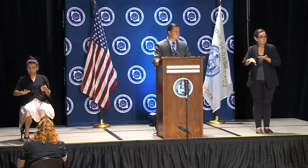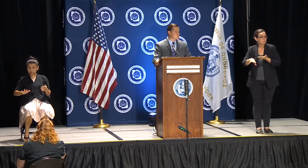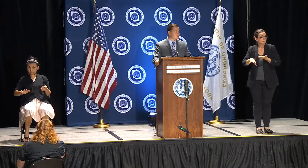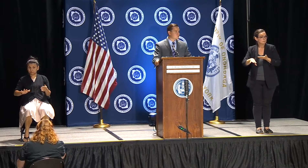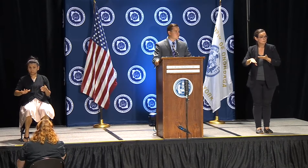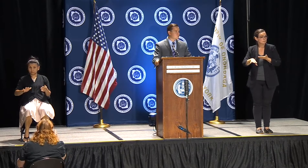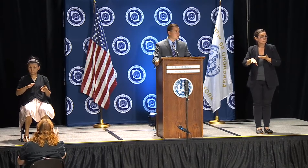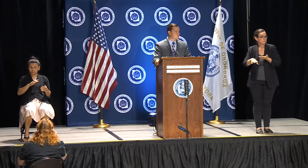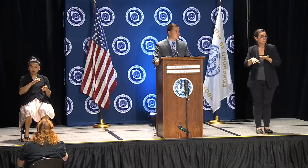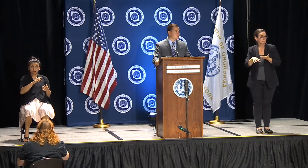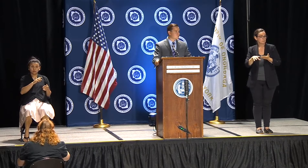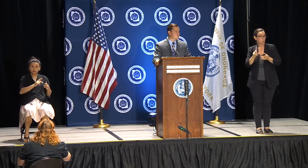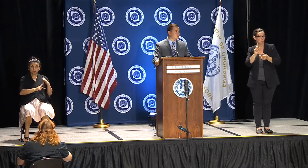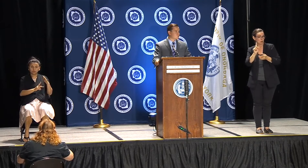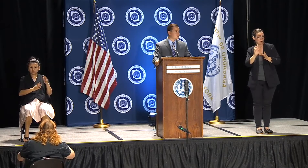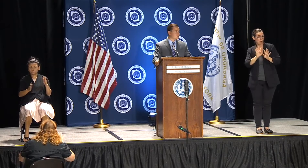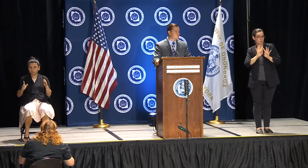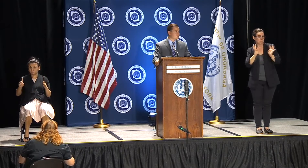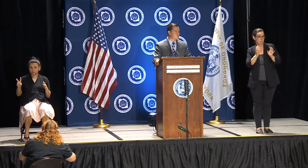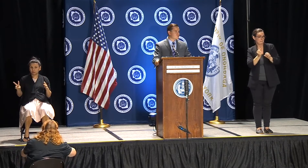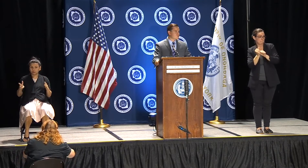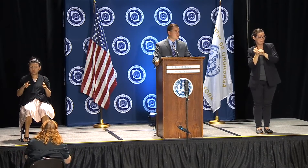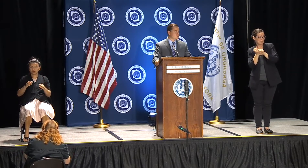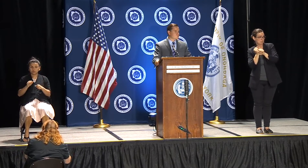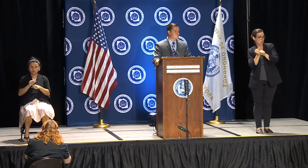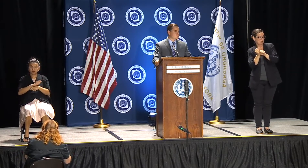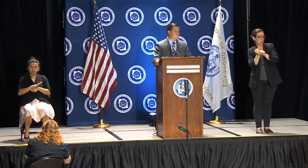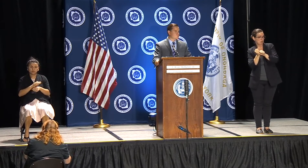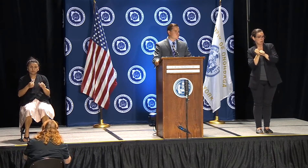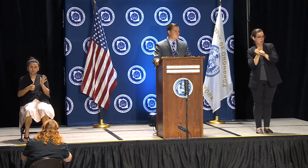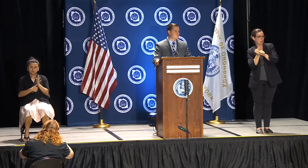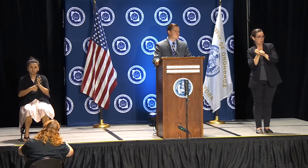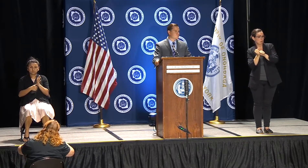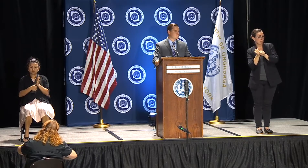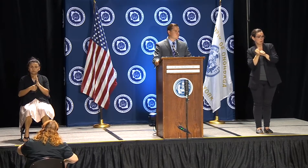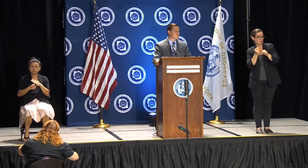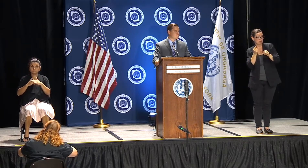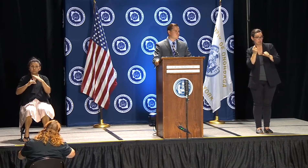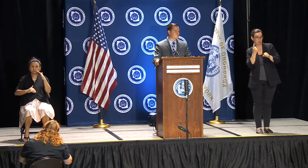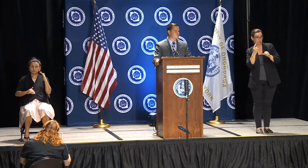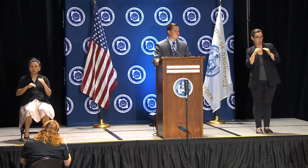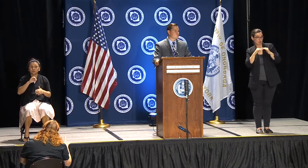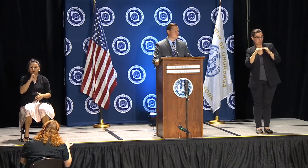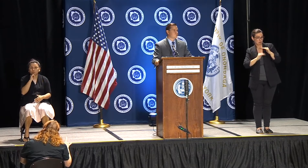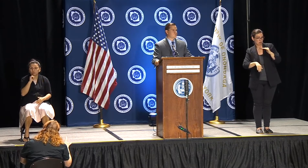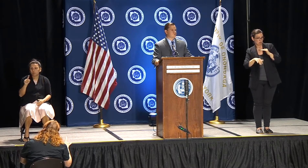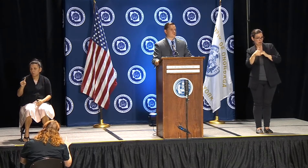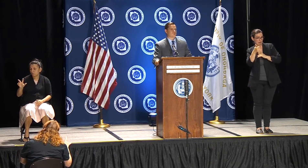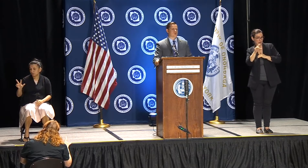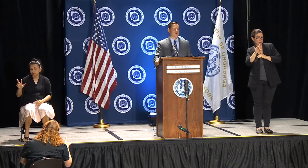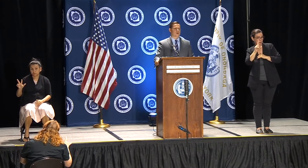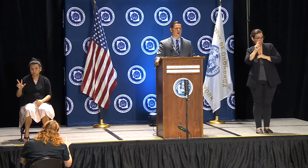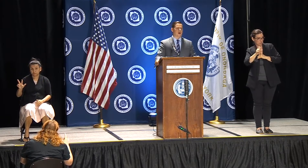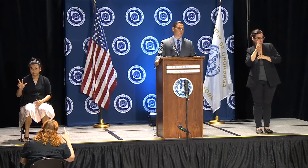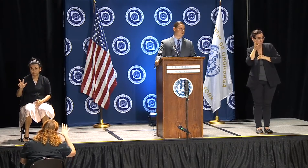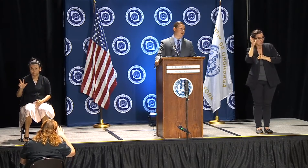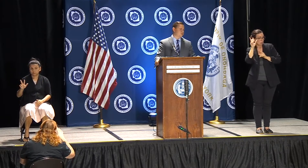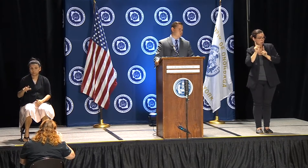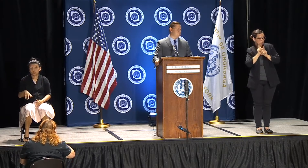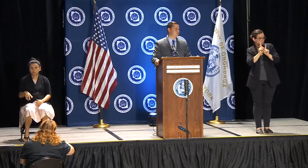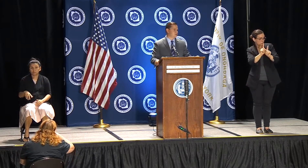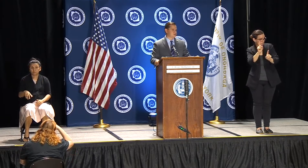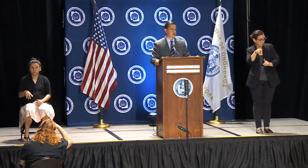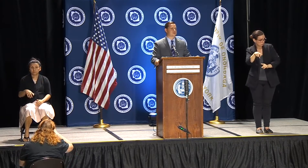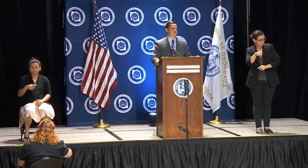under 18, do they need to be accompanied by an adult, or how does that work? I believe